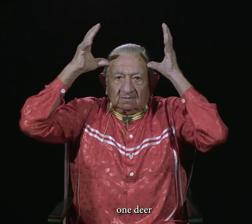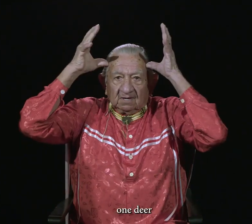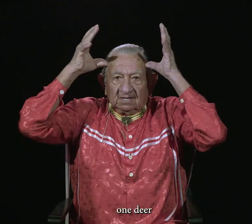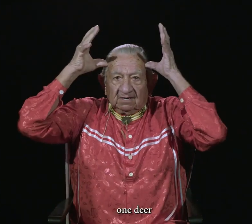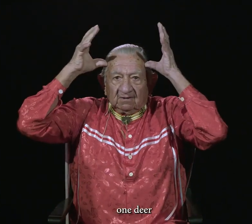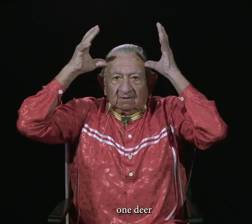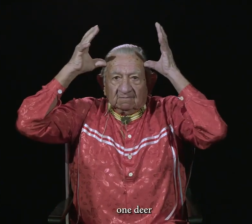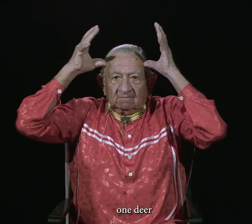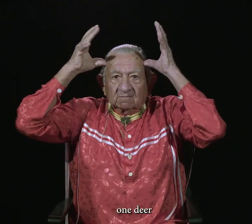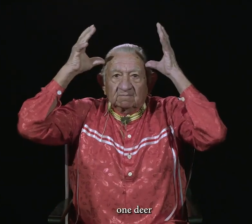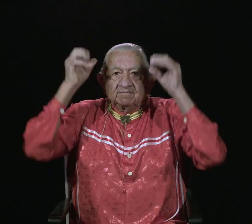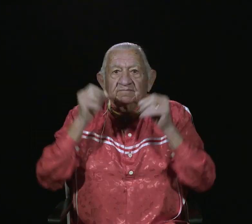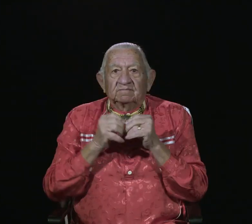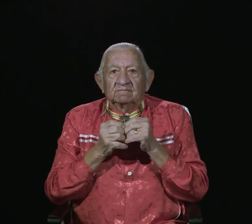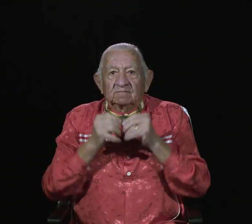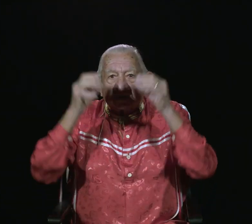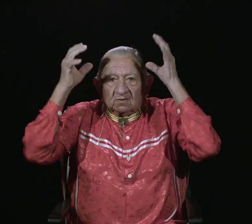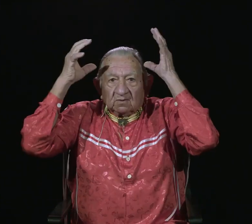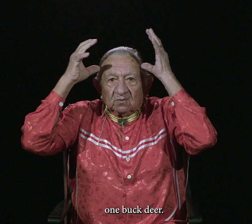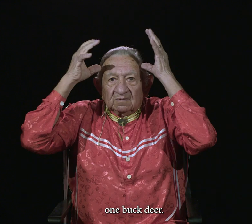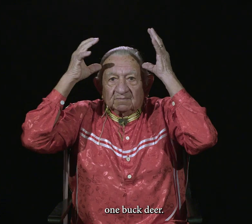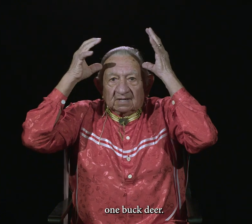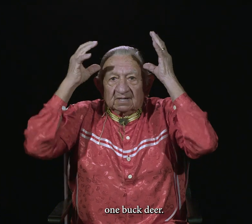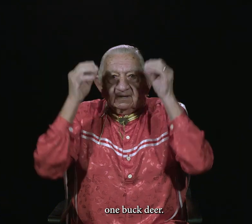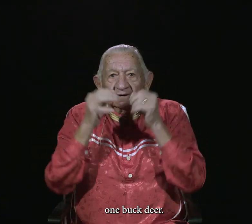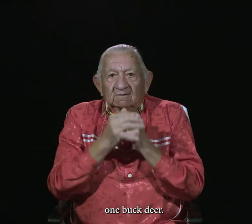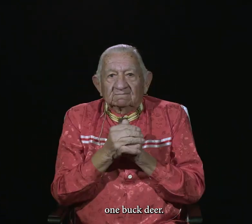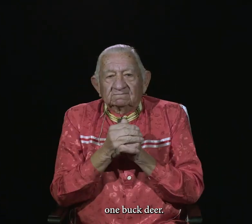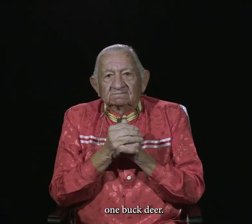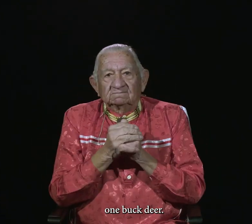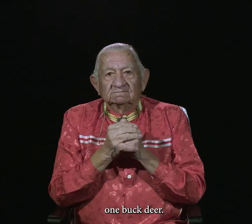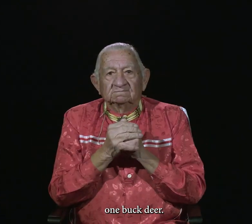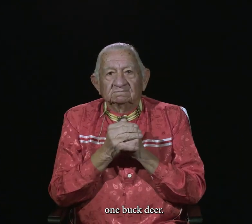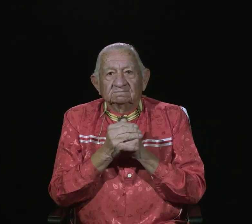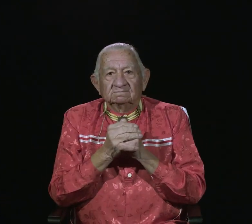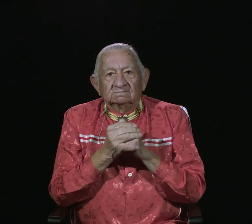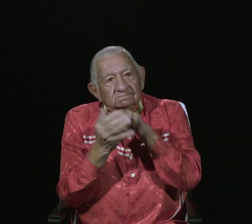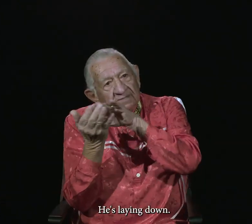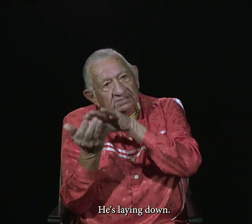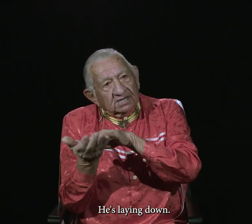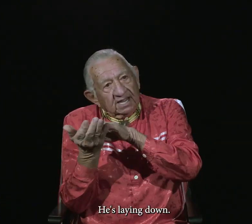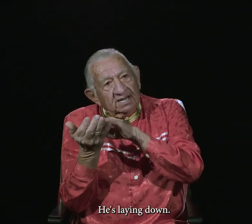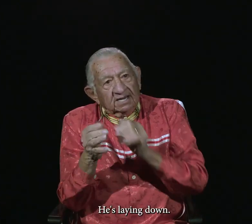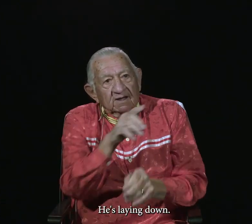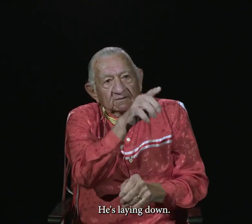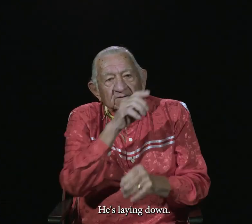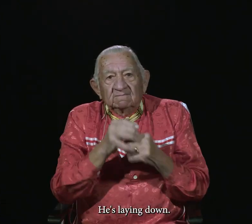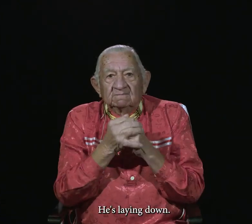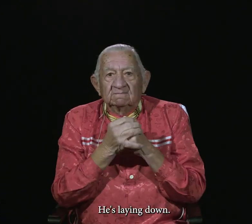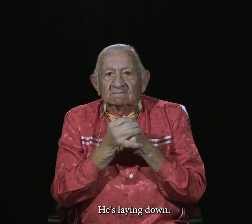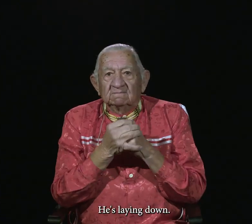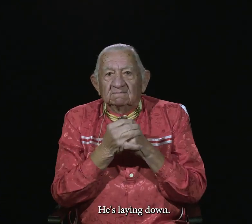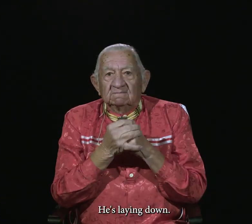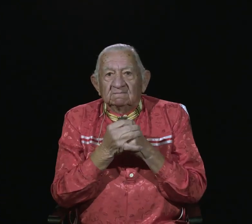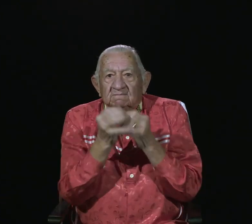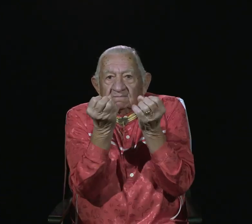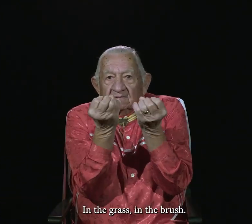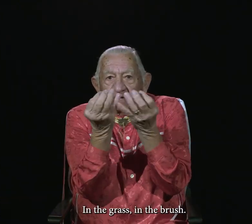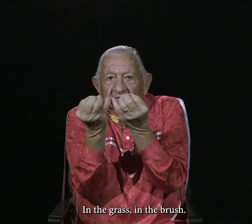One deer, one buck deer. He's laying down in the